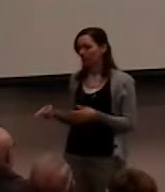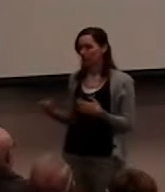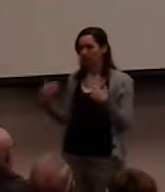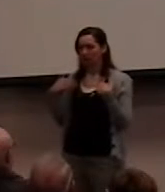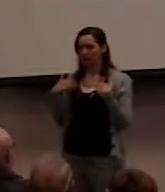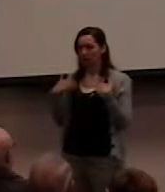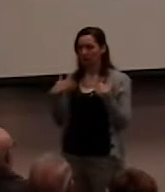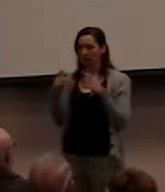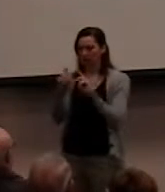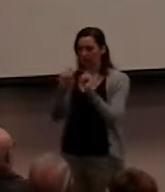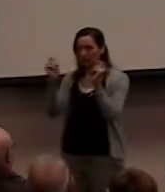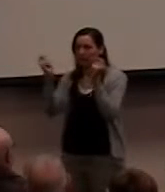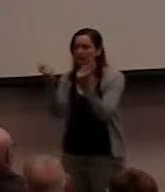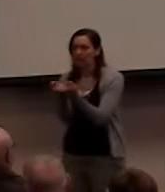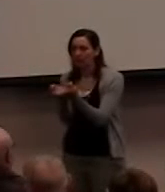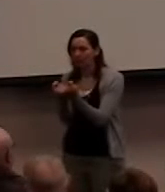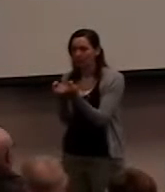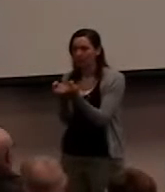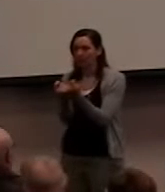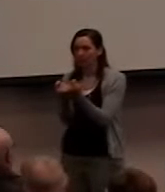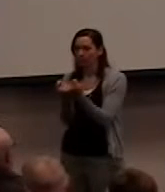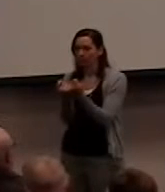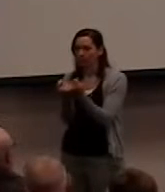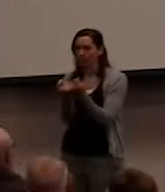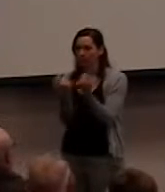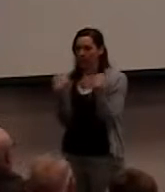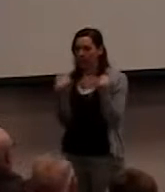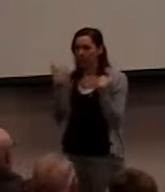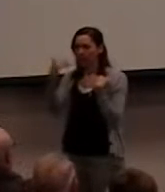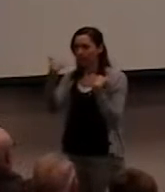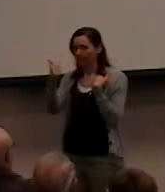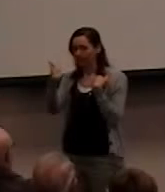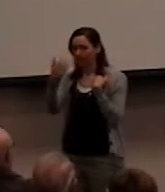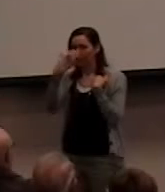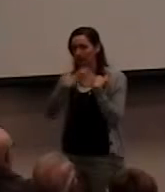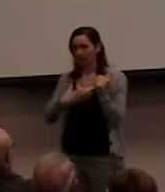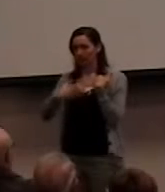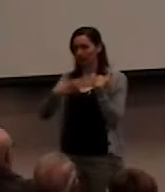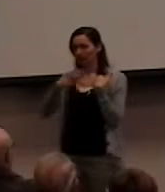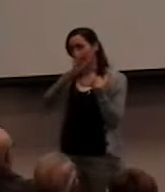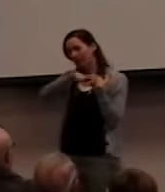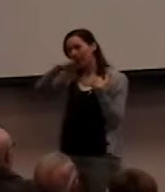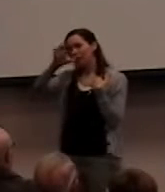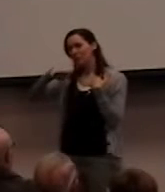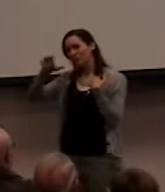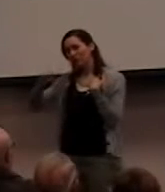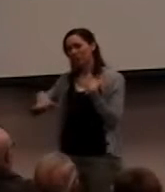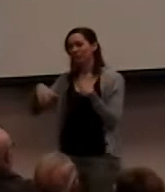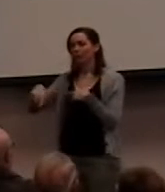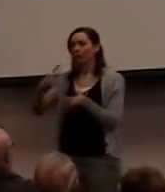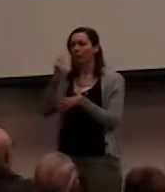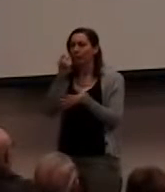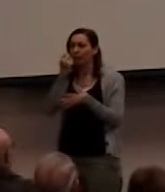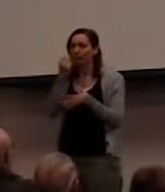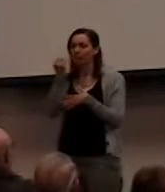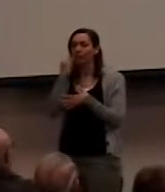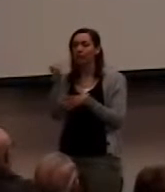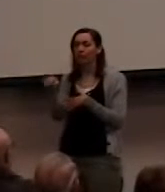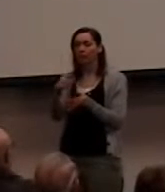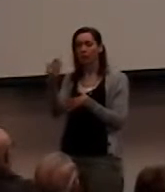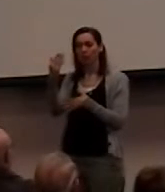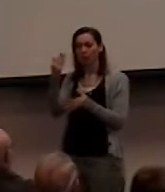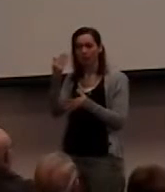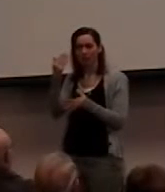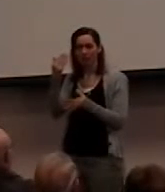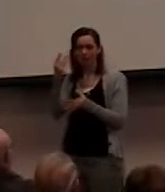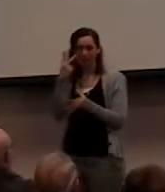10 camels. And if any of you have been around camels, you understand that we use some words in our